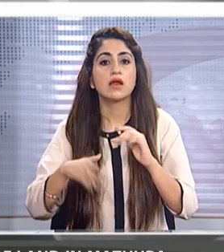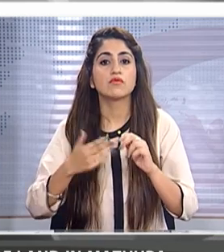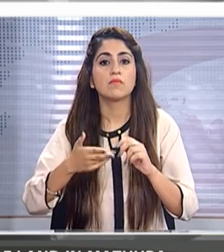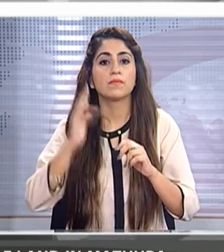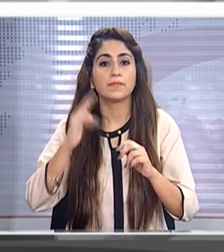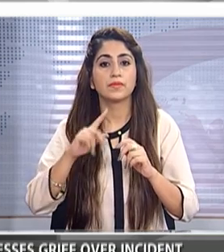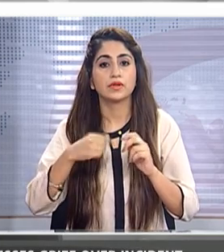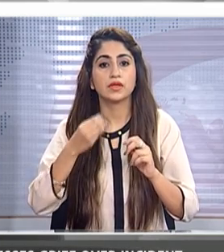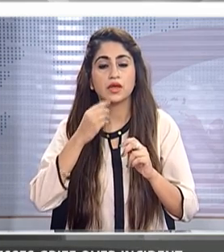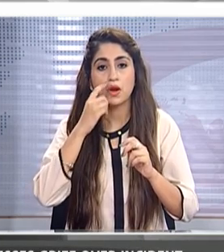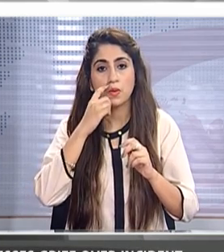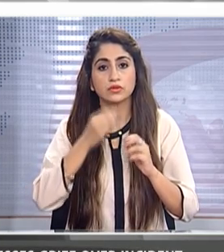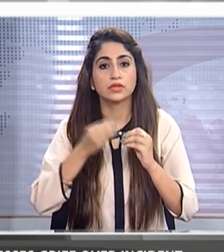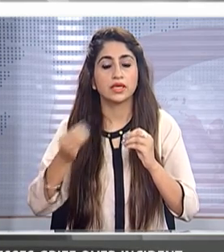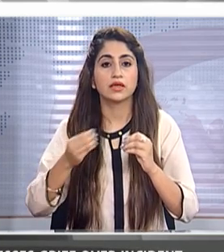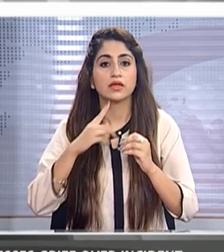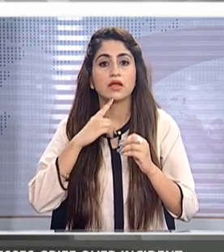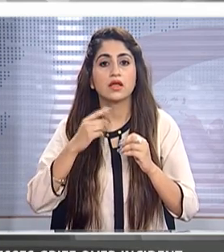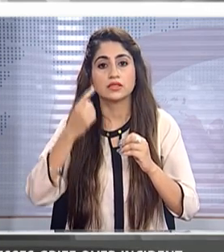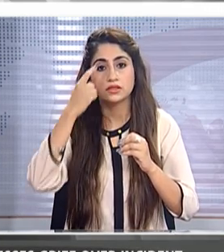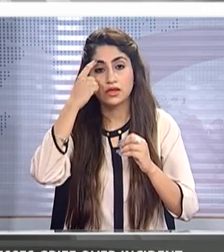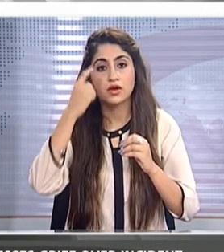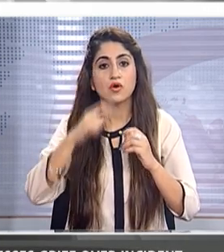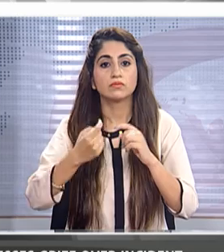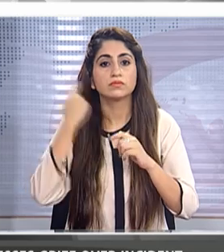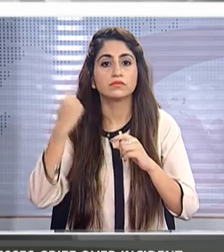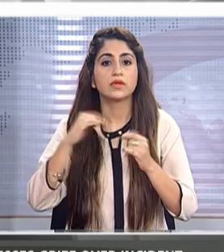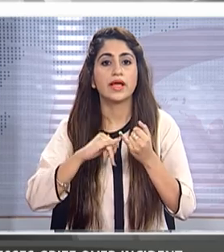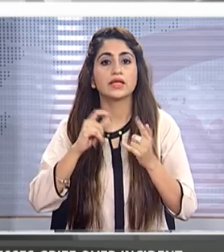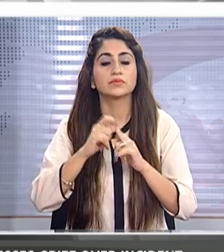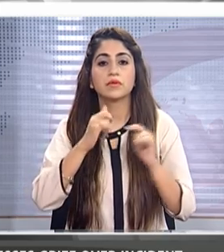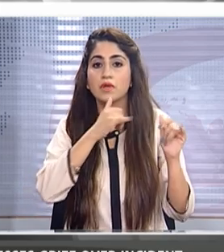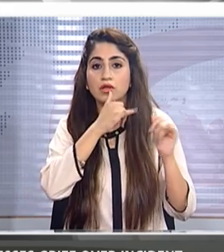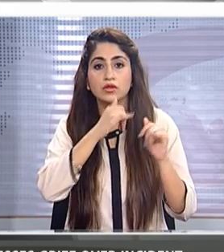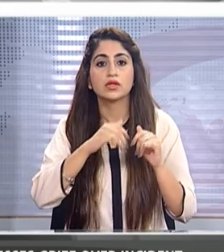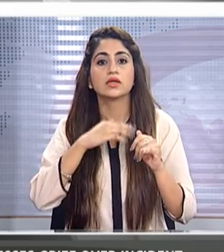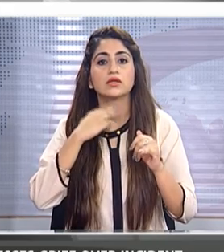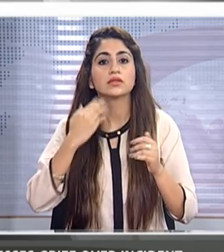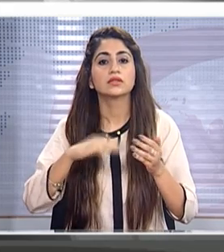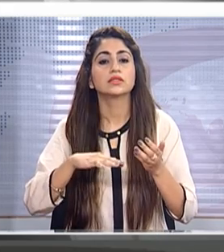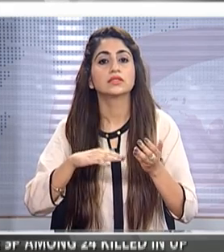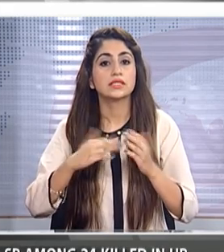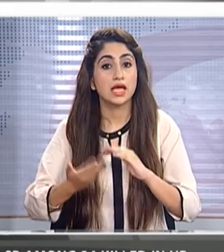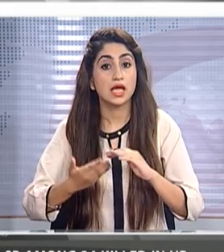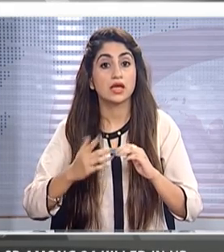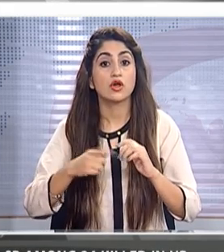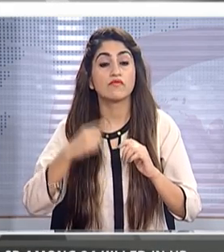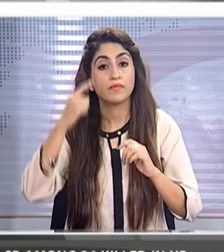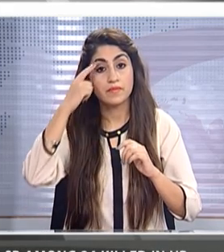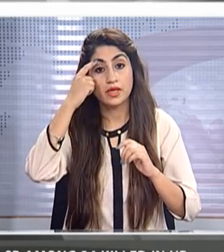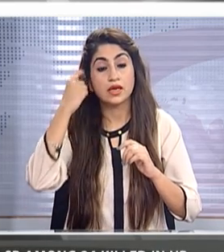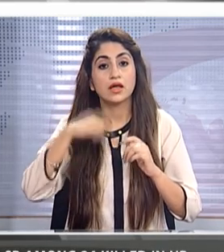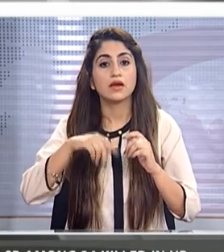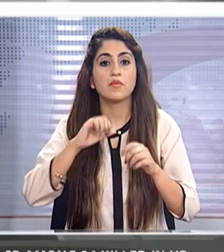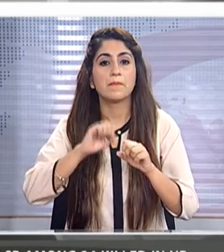bullet hit close to his nose and passed through his skull, while SP Mathura Mukul Dwivedi died of brain